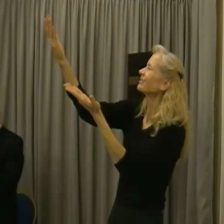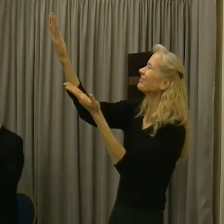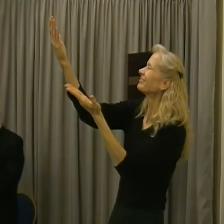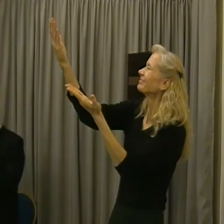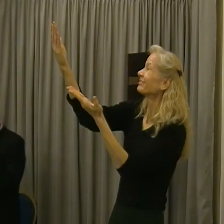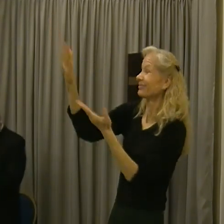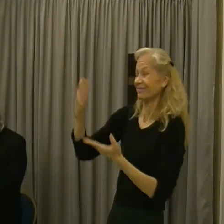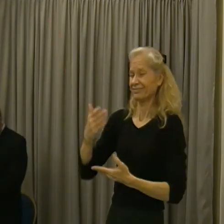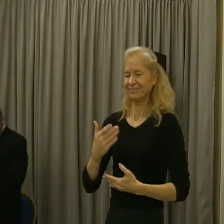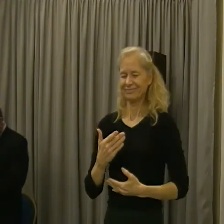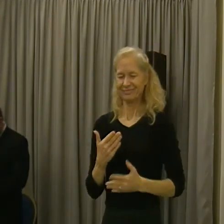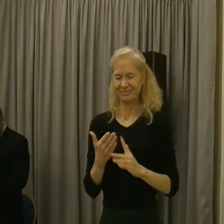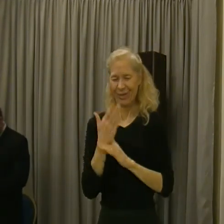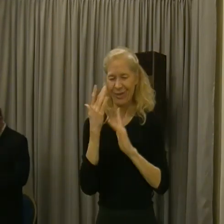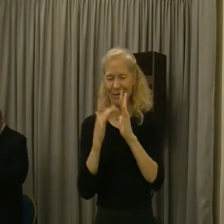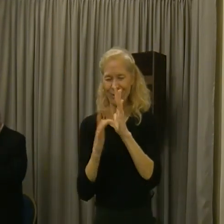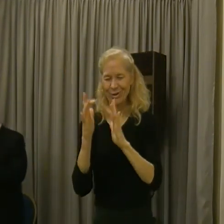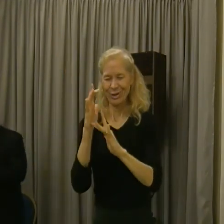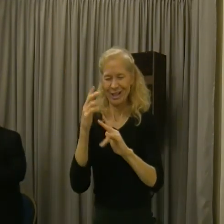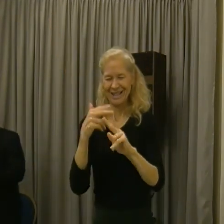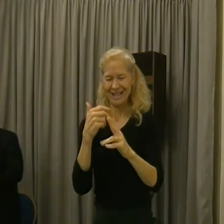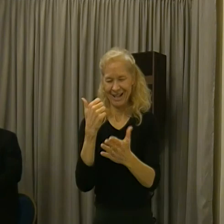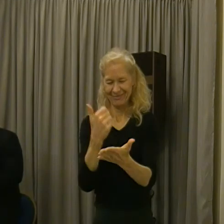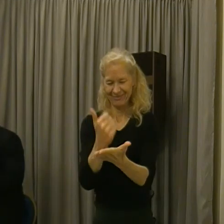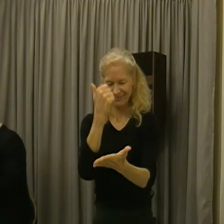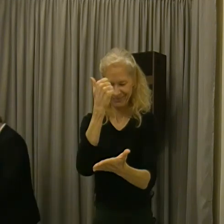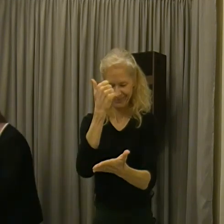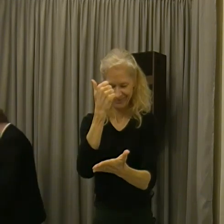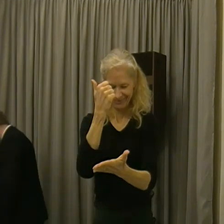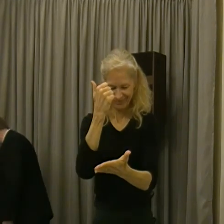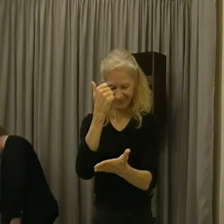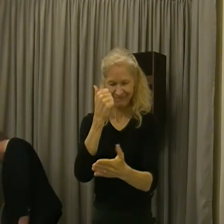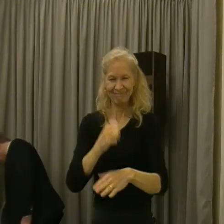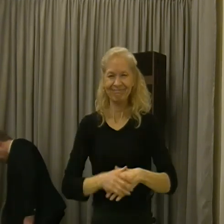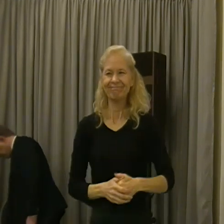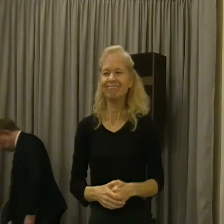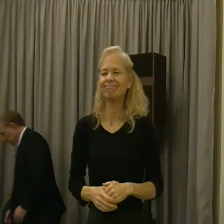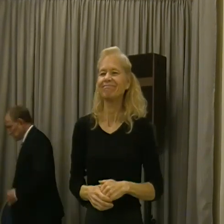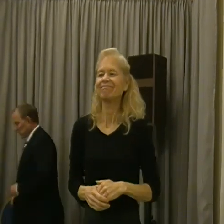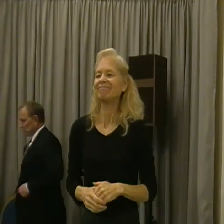In Jesus' name I pray. Amen. Amen. We are dismissed.